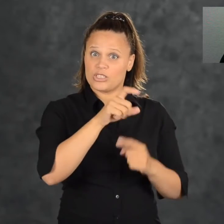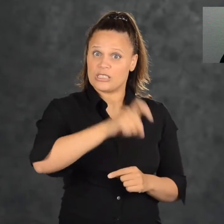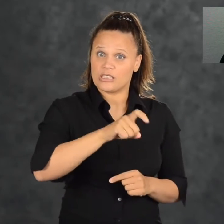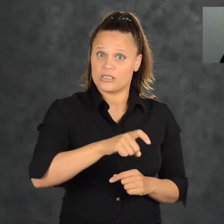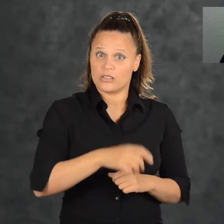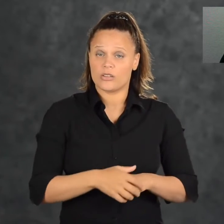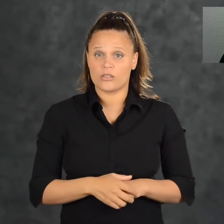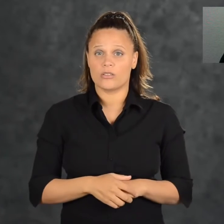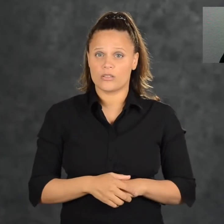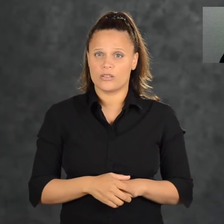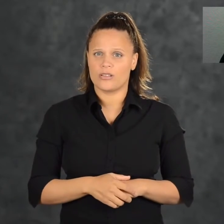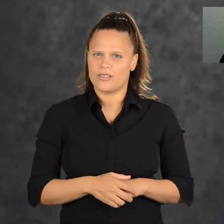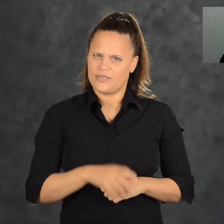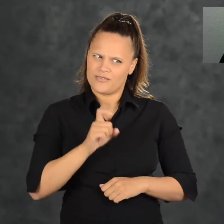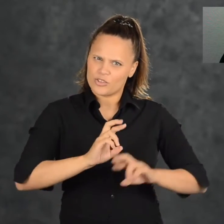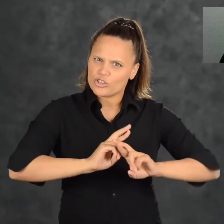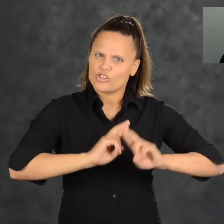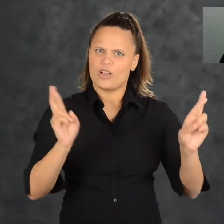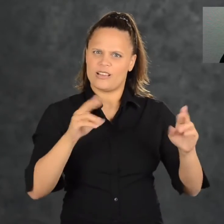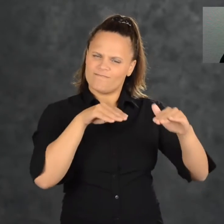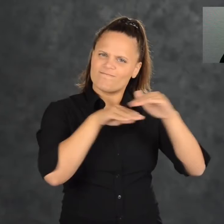development. These students with special needs